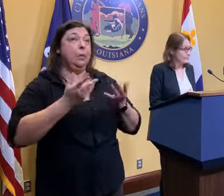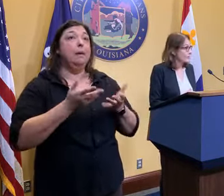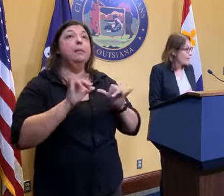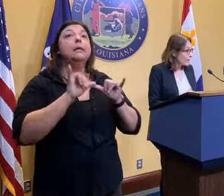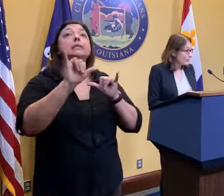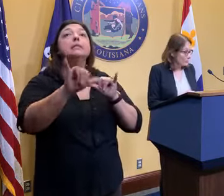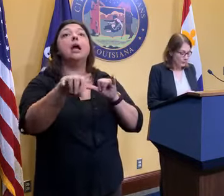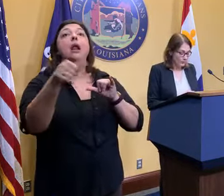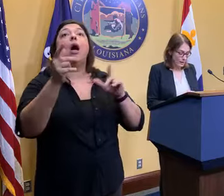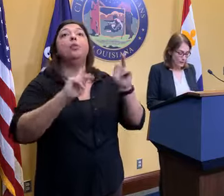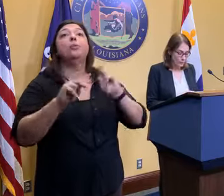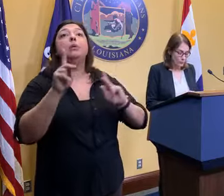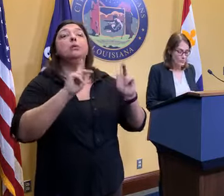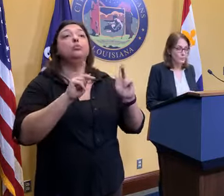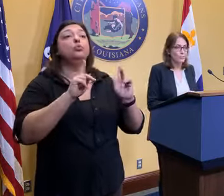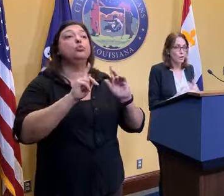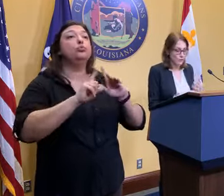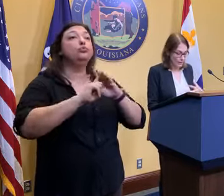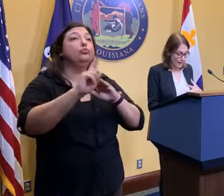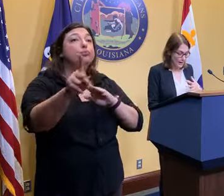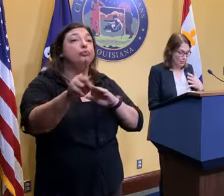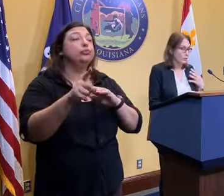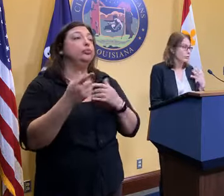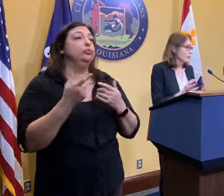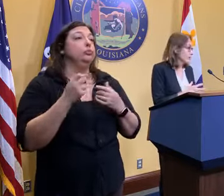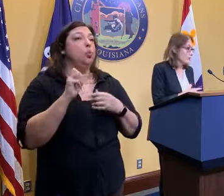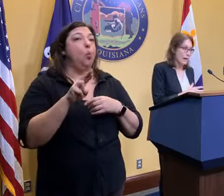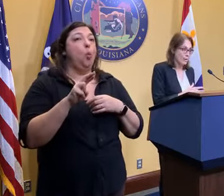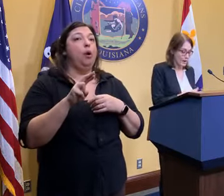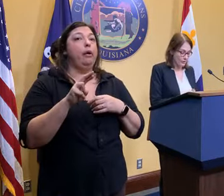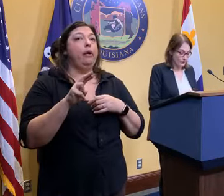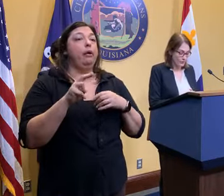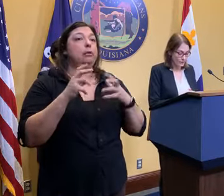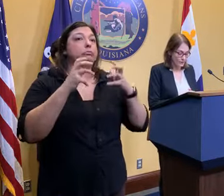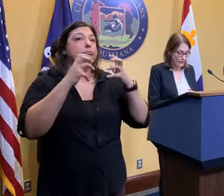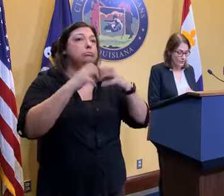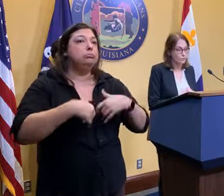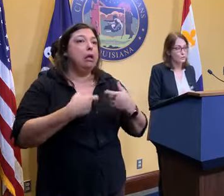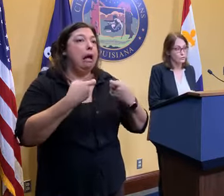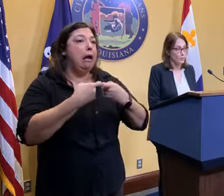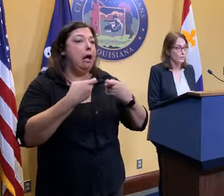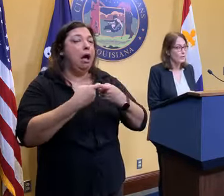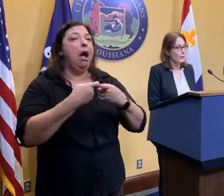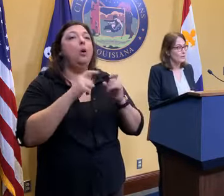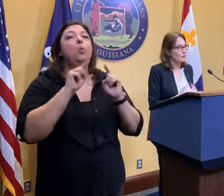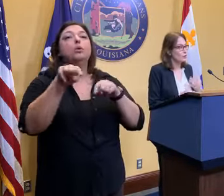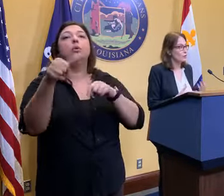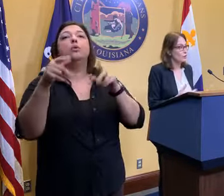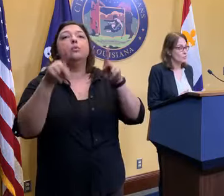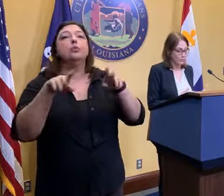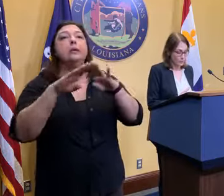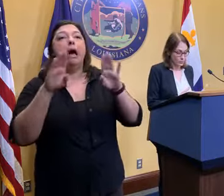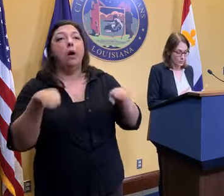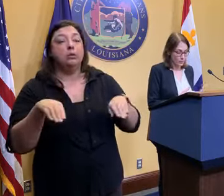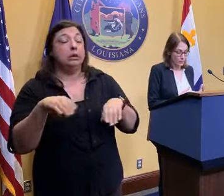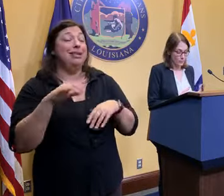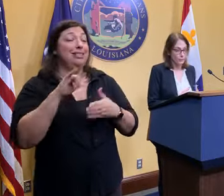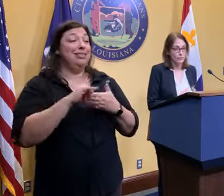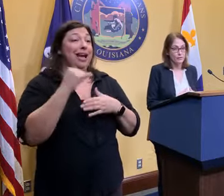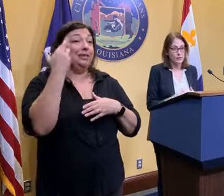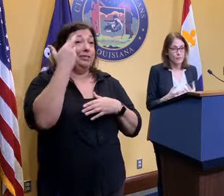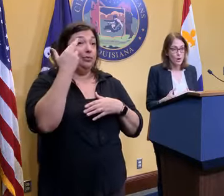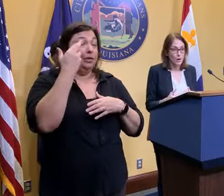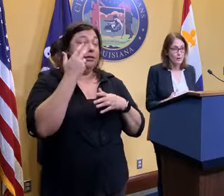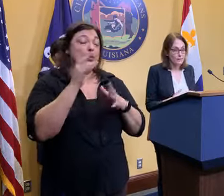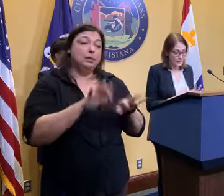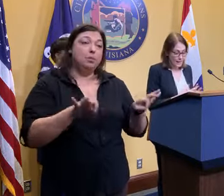others outside their regular households, either to hunker down or during the power outages that followed the storm. And so for those reasons, it was really important